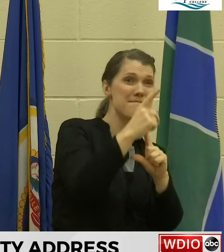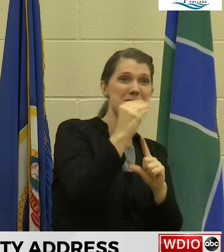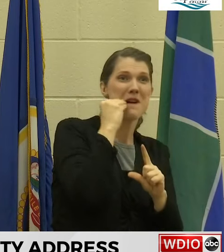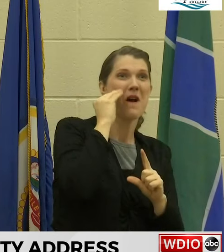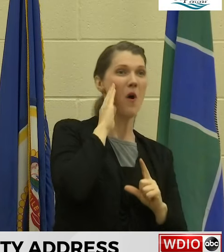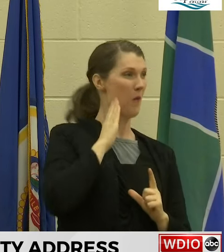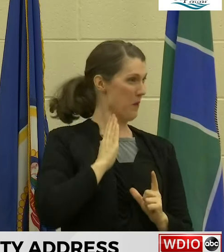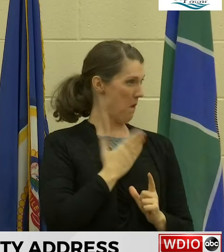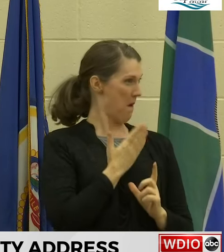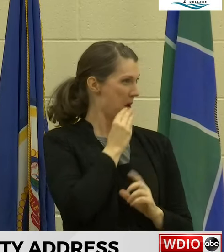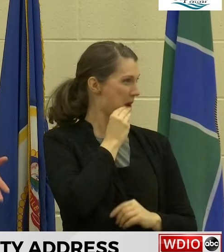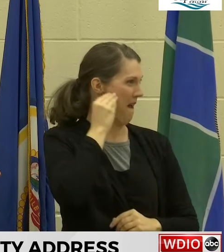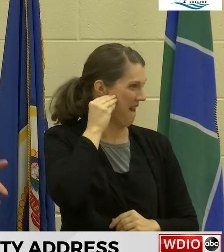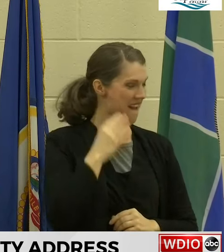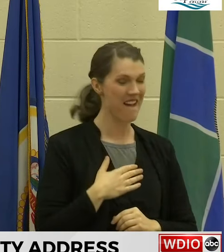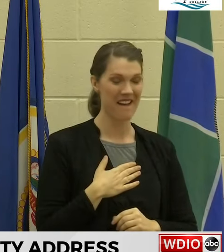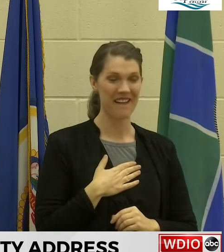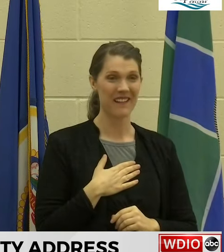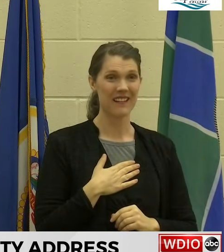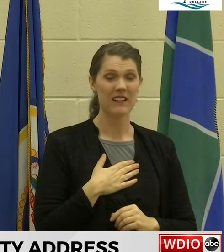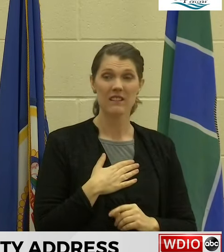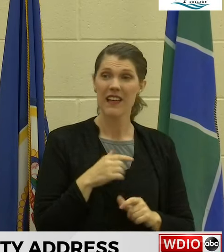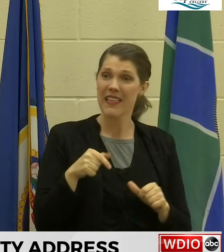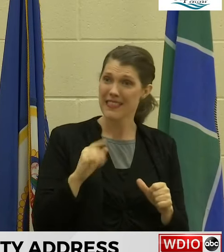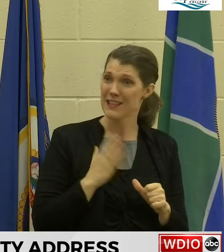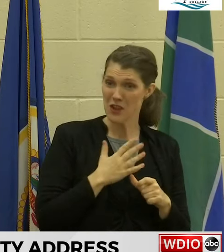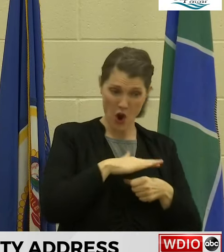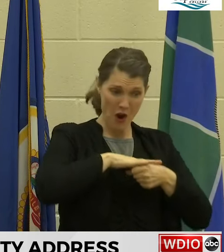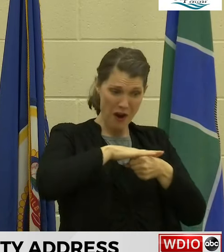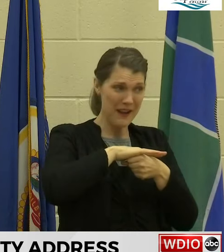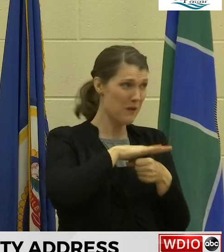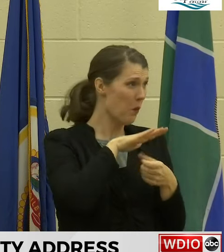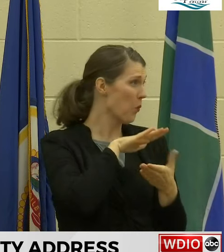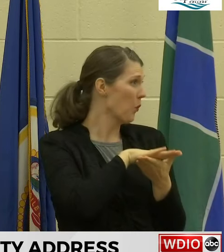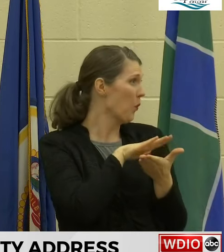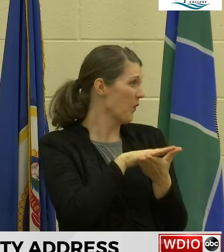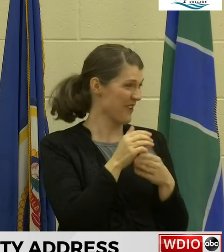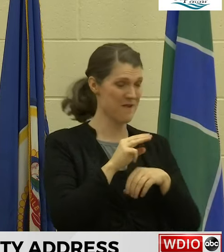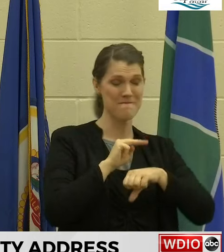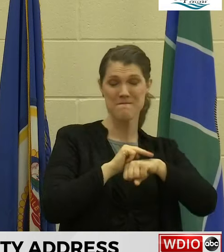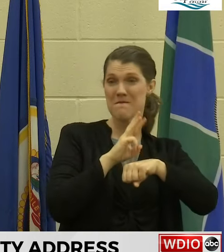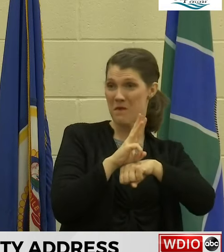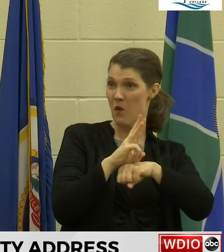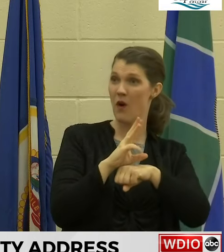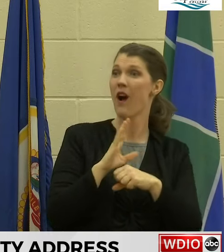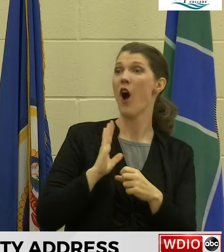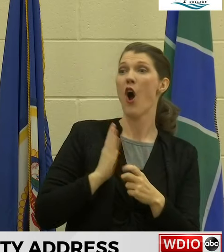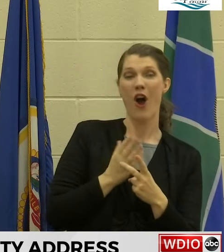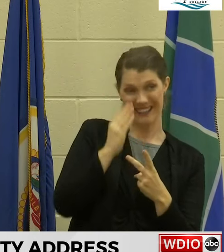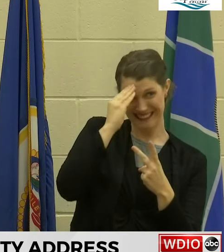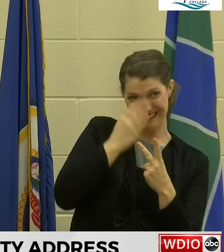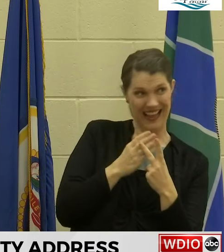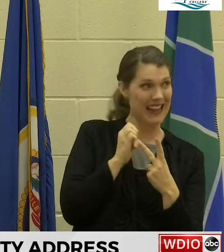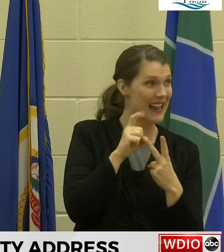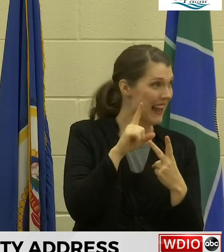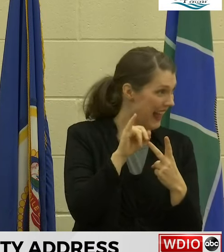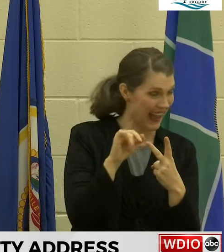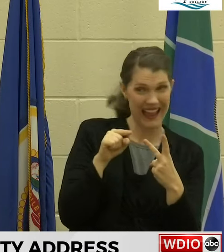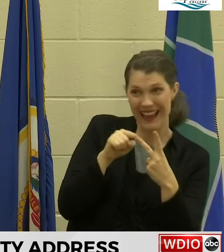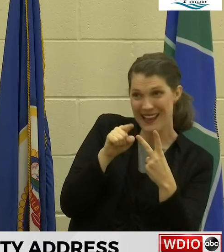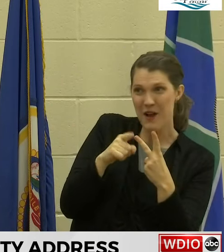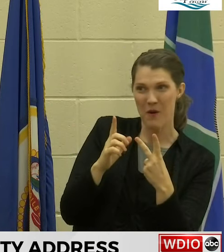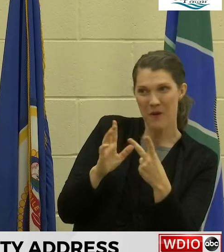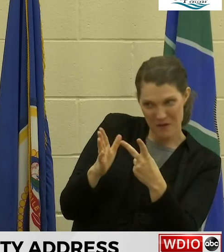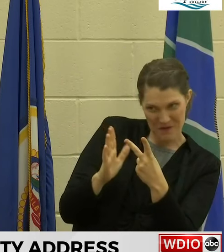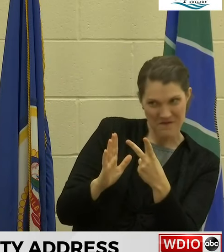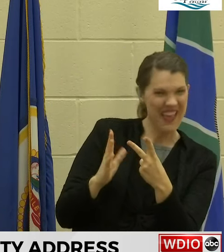backyard. And this is our neighborhood school. Our son Eli was part of the same drumming group